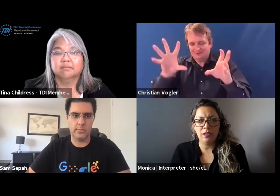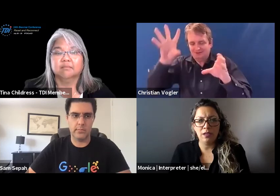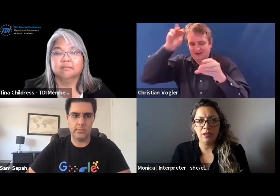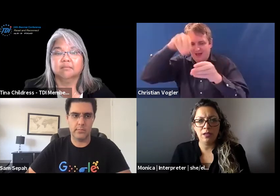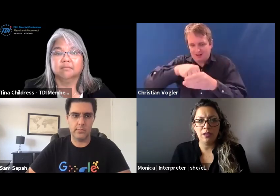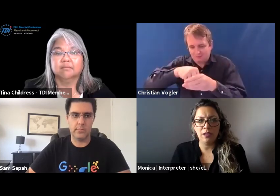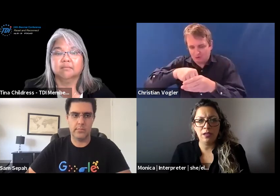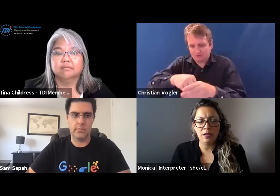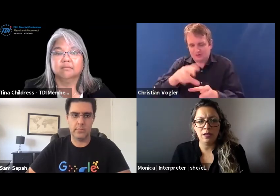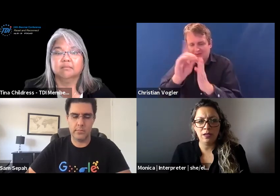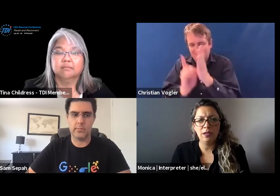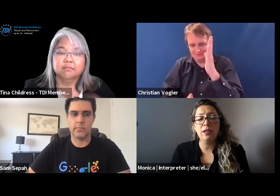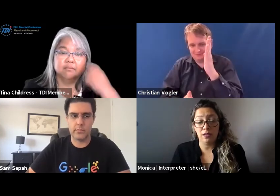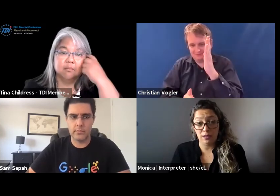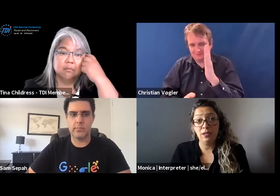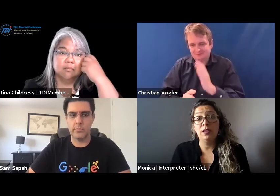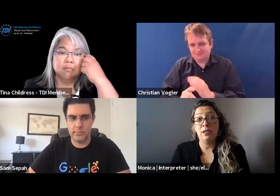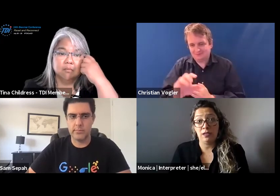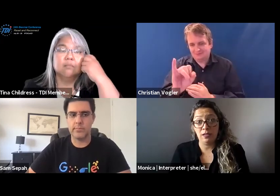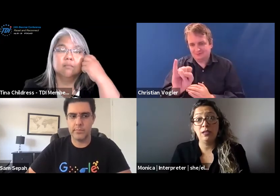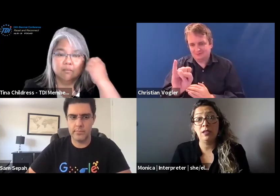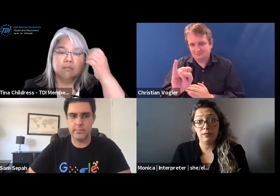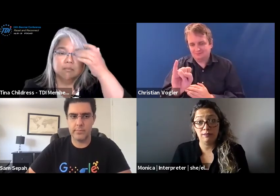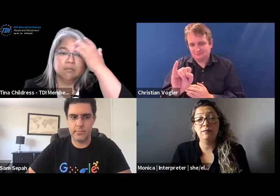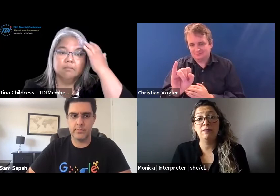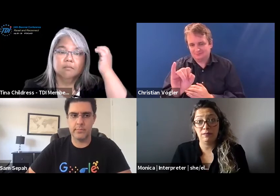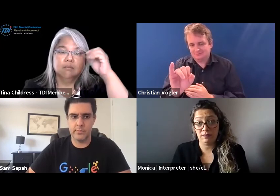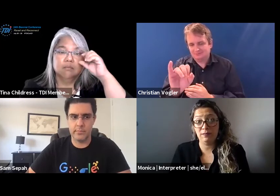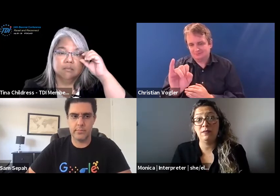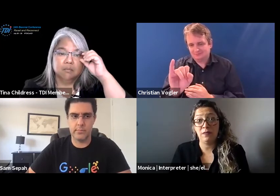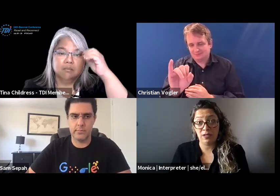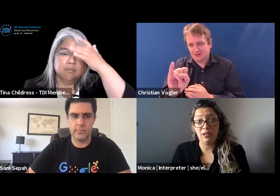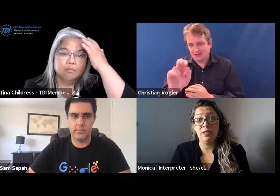to, practice including that in the design